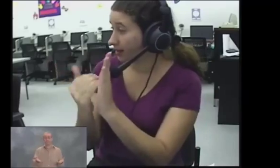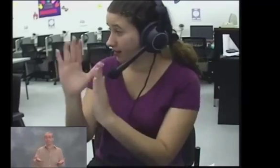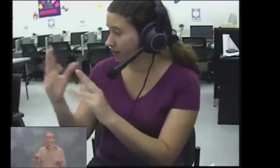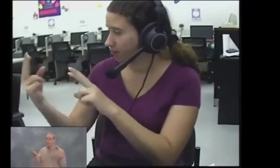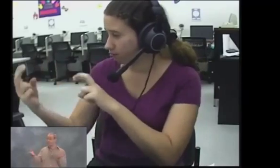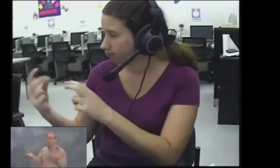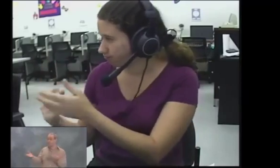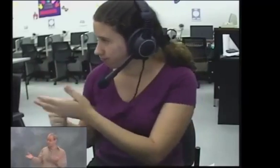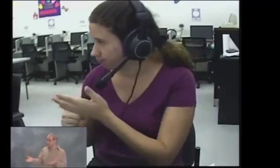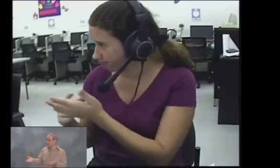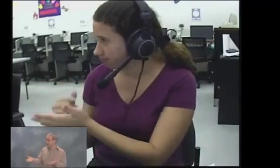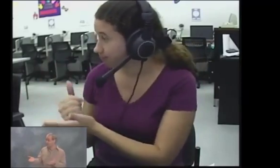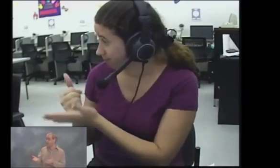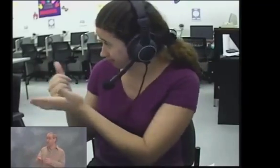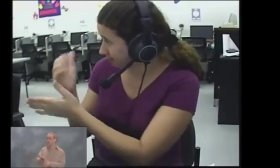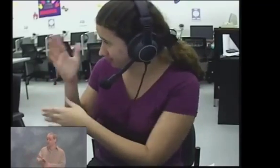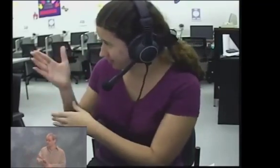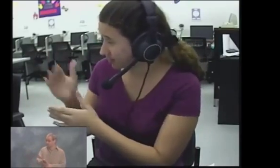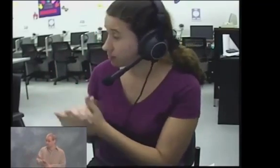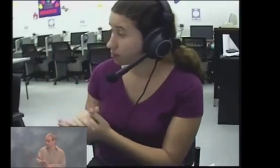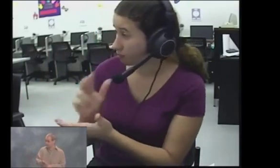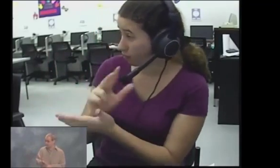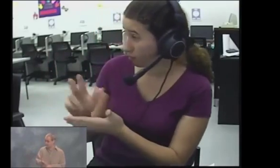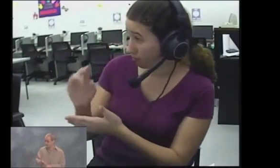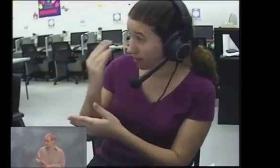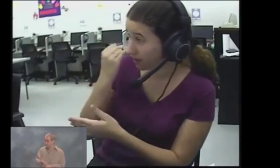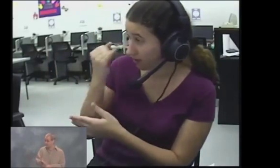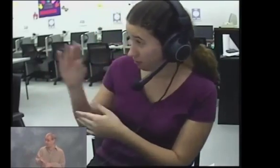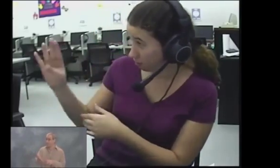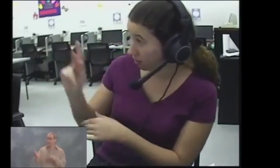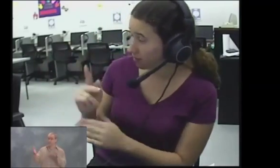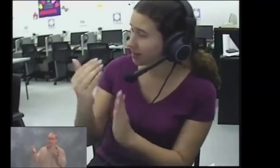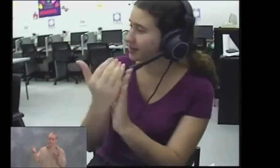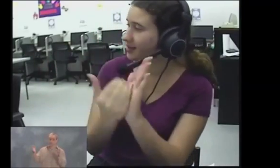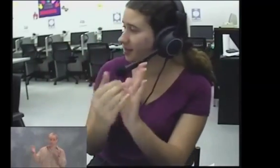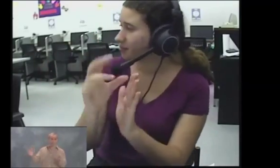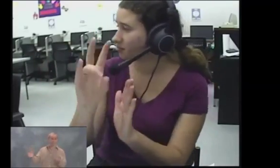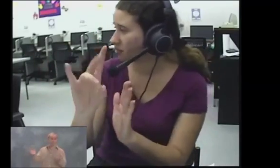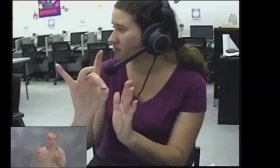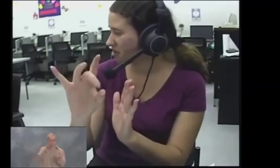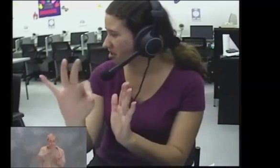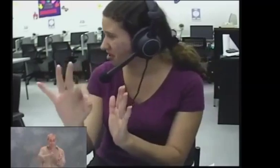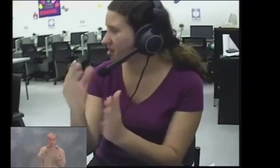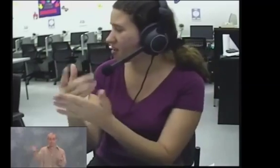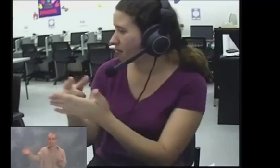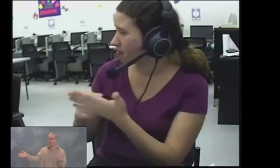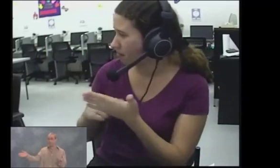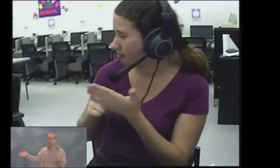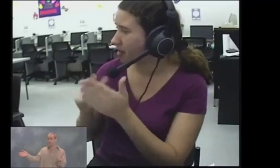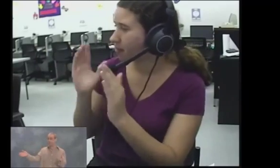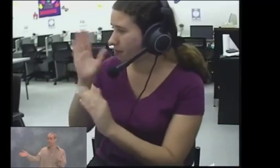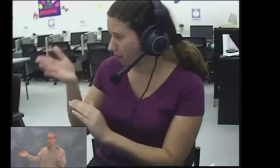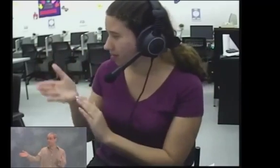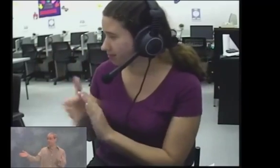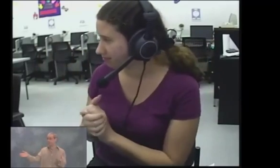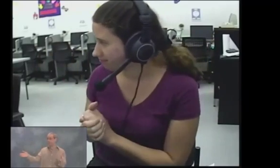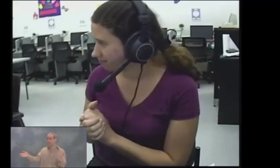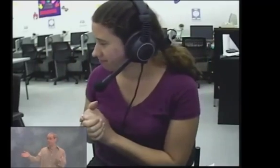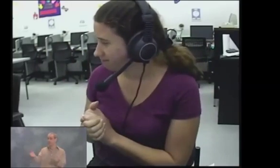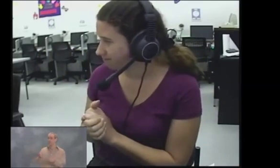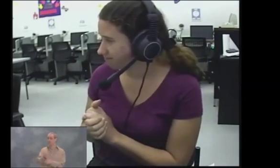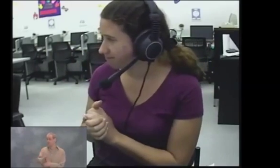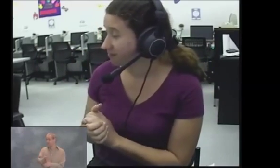step. Then when you come back for the 3rd week, we'll go over steps 6, 7, 8, and 9. In the days between sessions 3 and